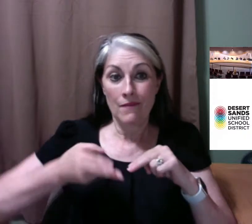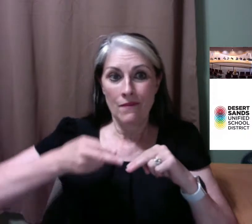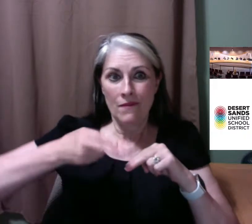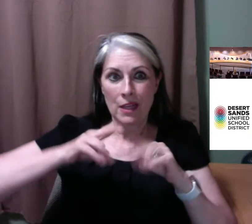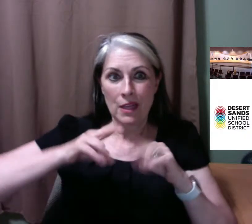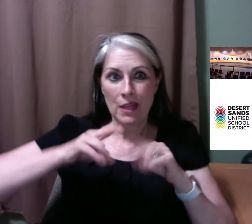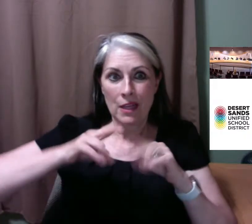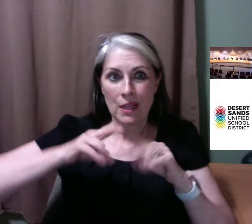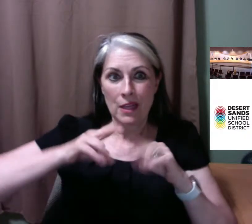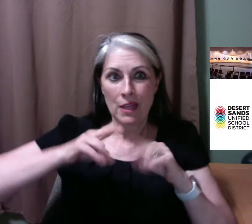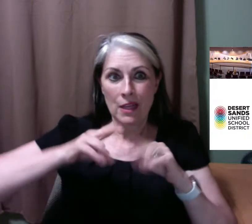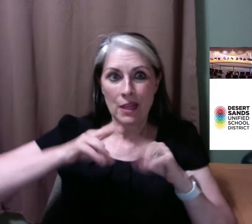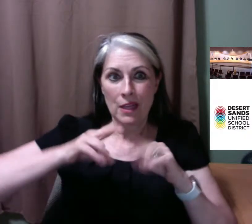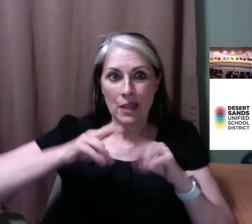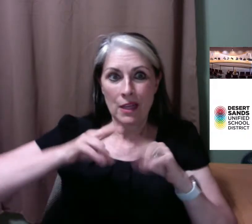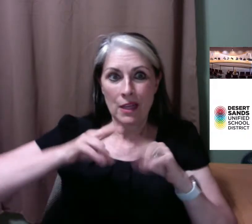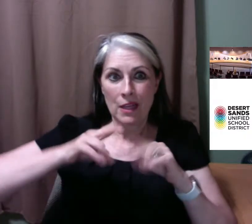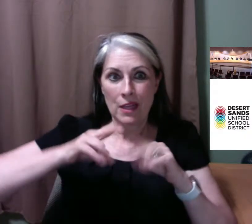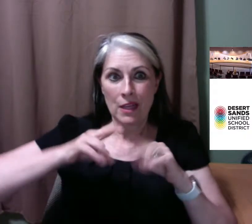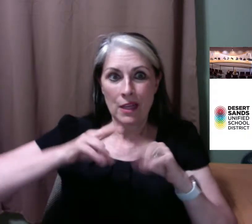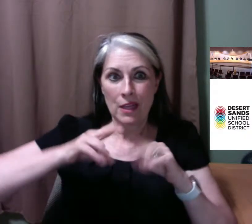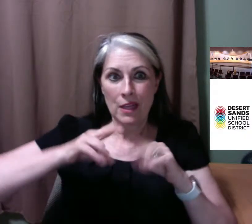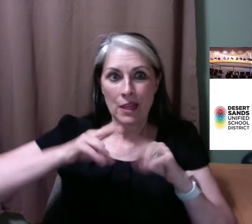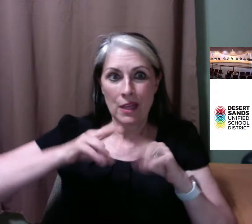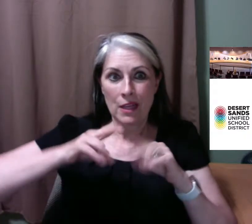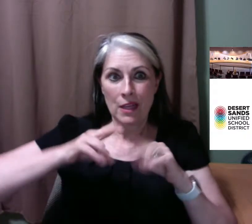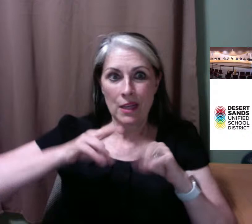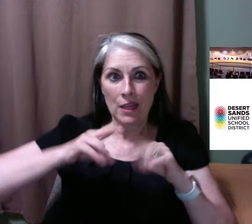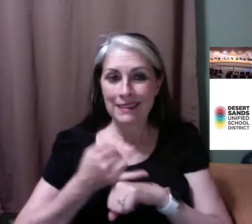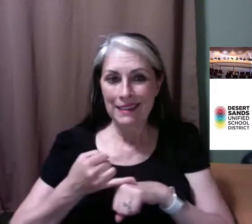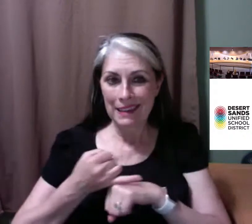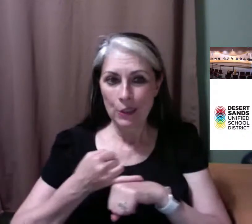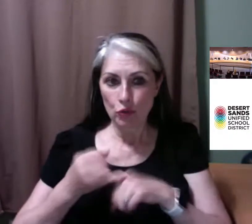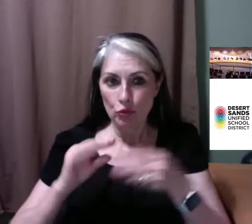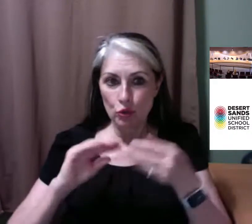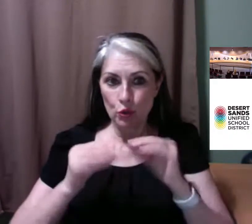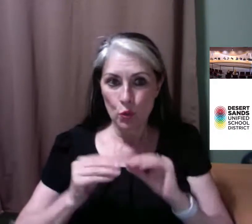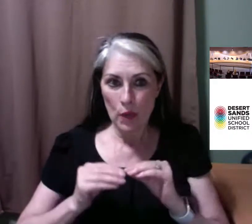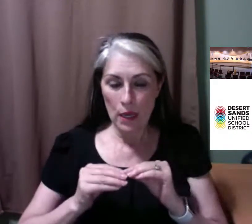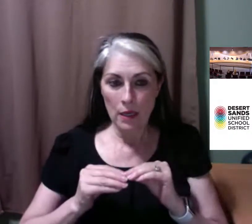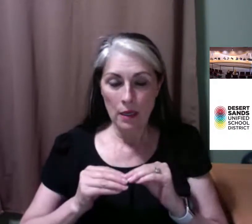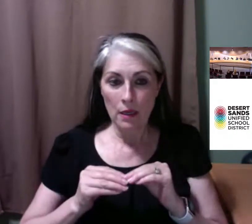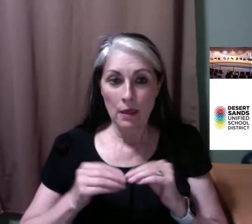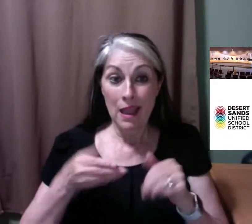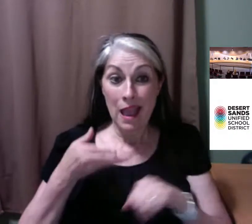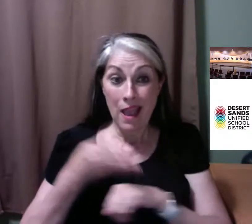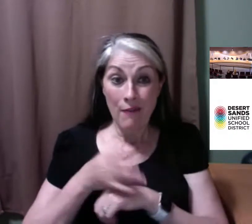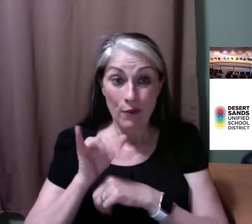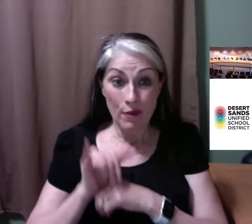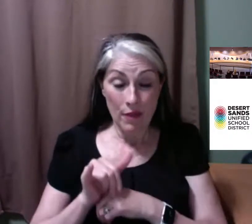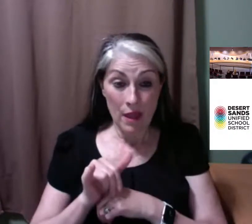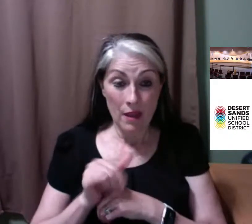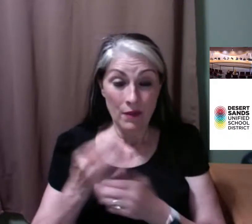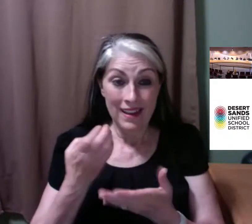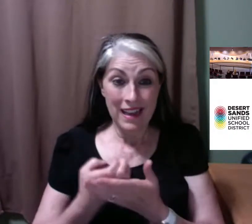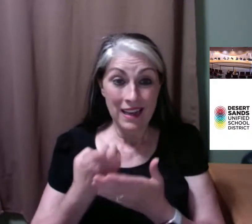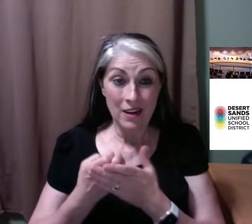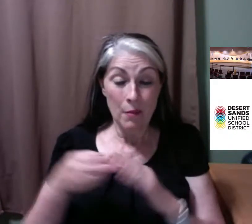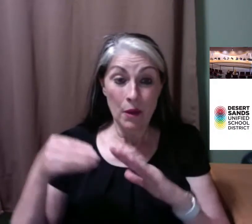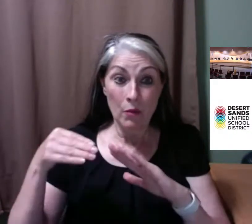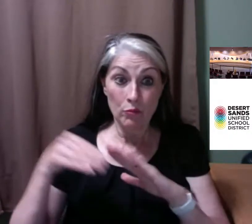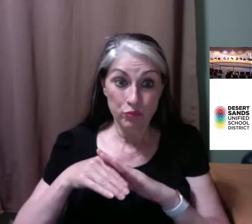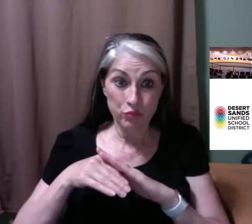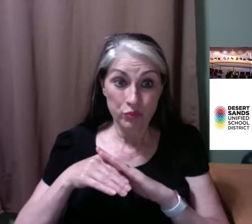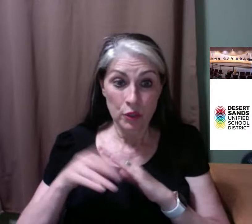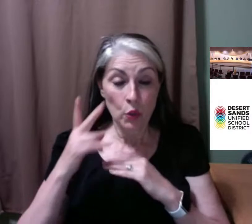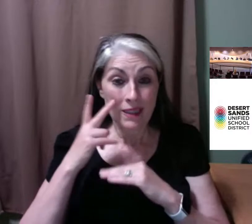by raising the interest rate. And what followed that was an economic downturn. So you could